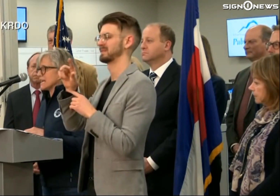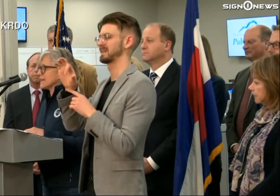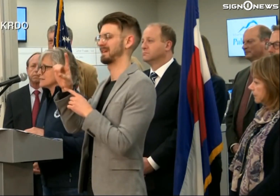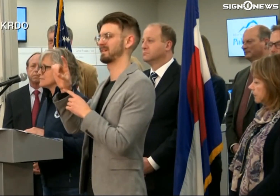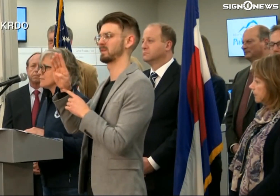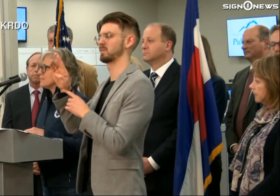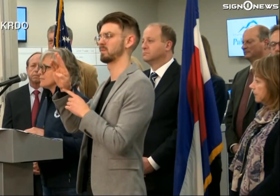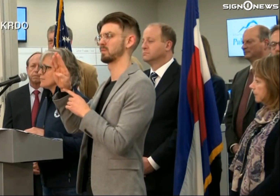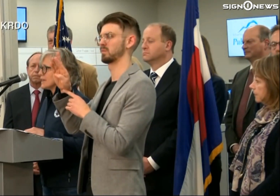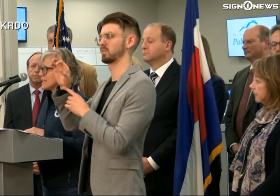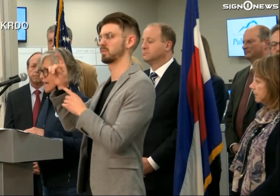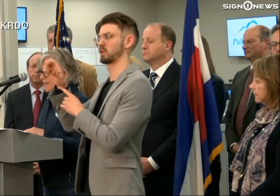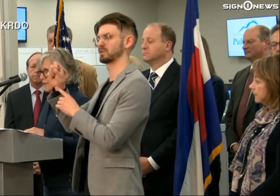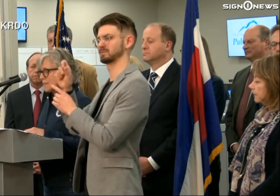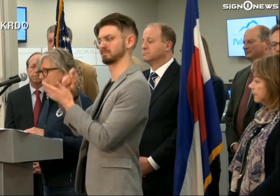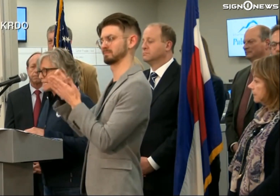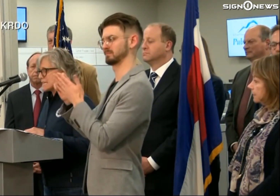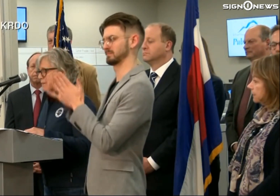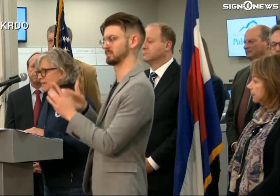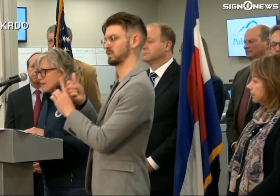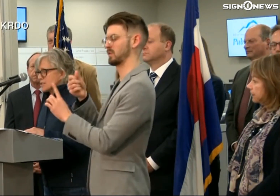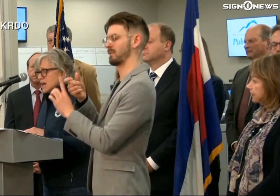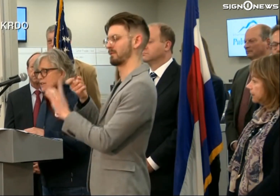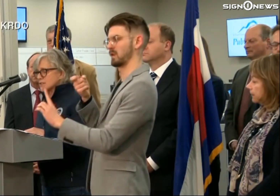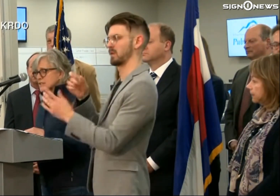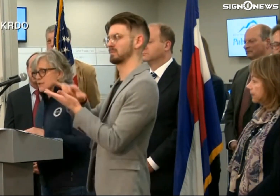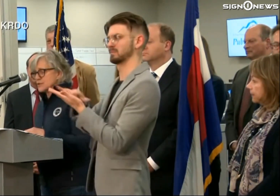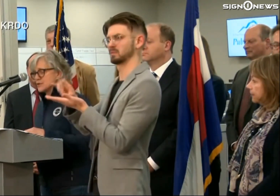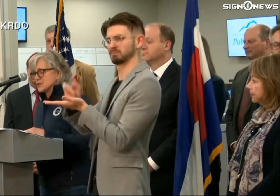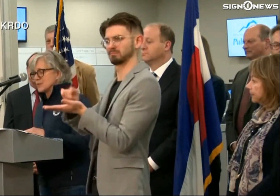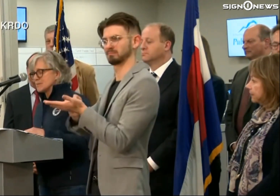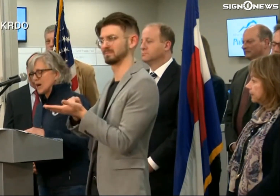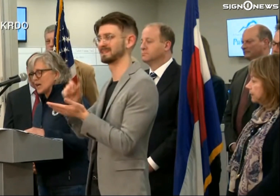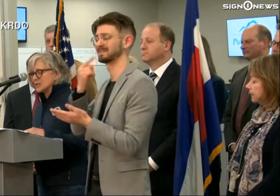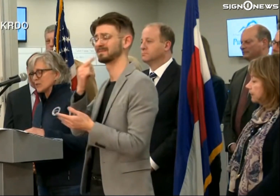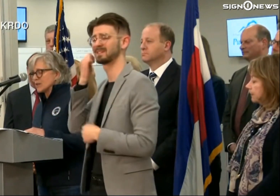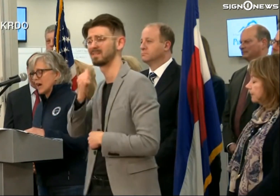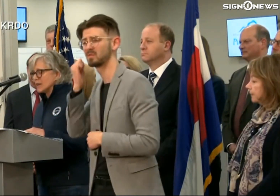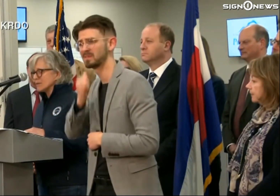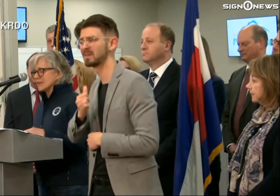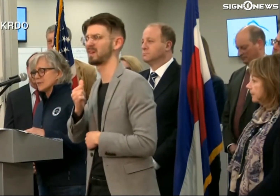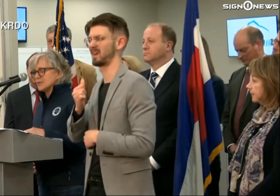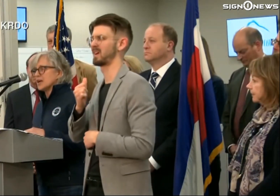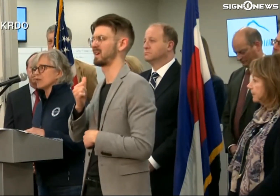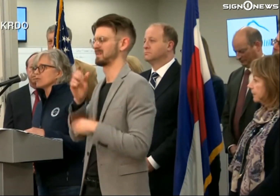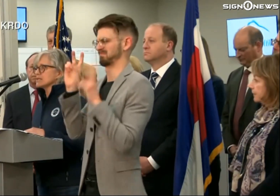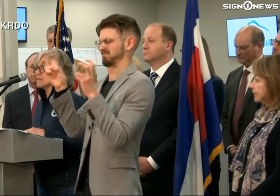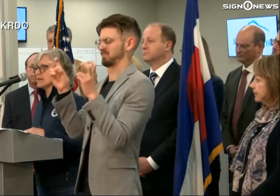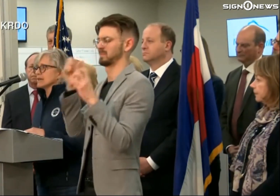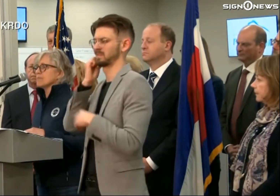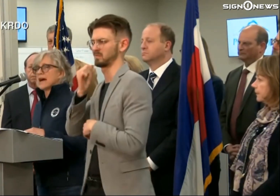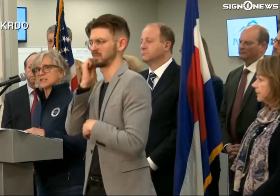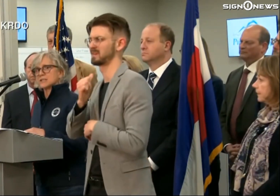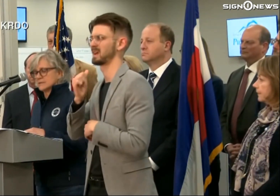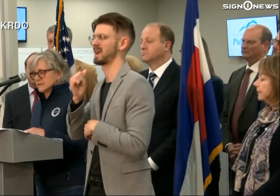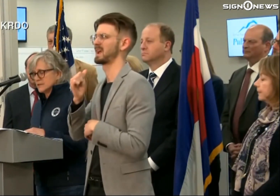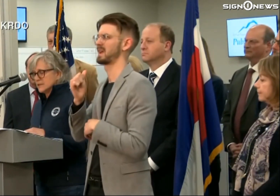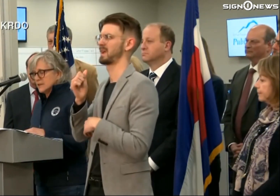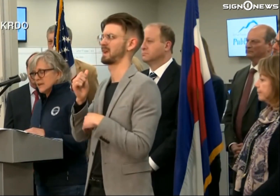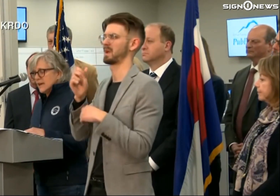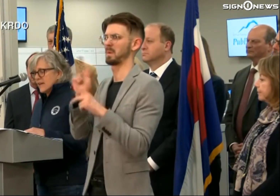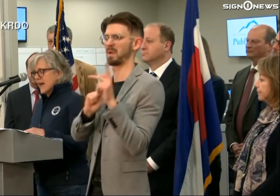Times today, in every pandemic, there are doctors and nurses who respond with unbelievable heroism and